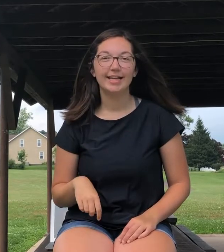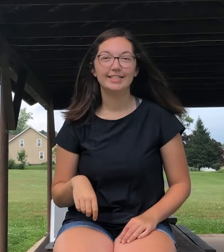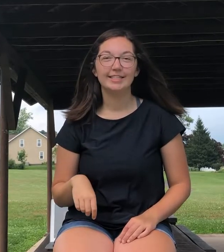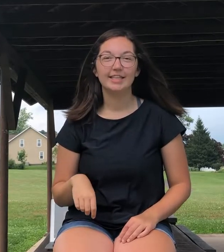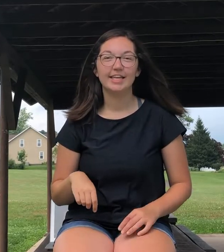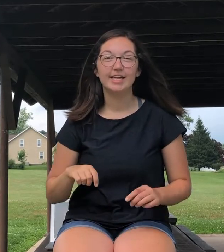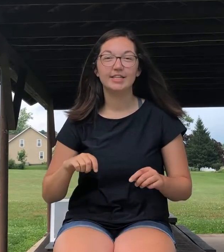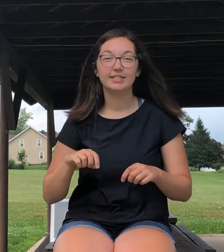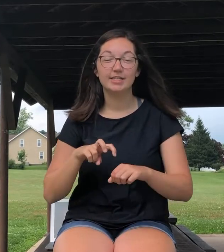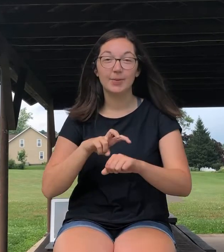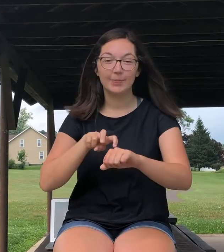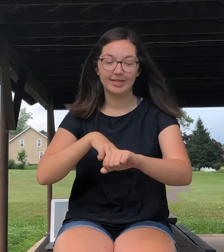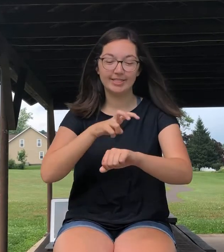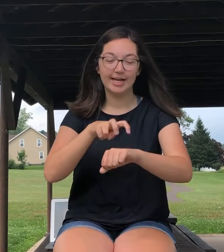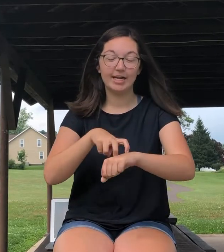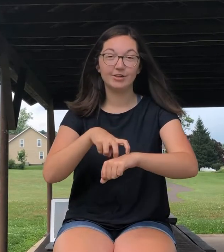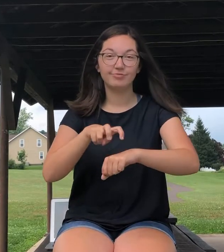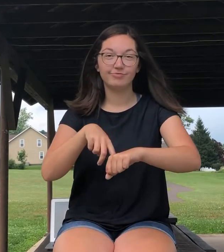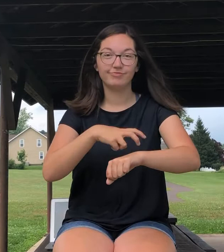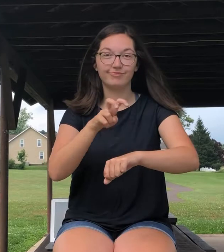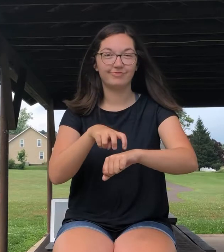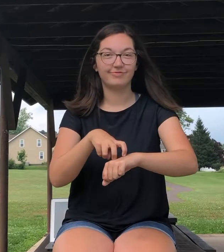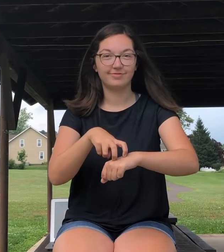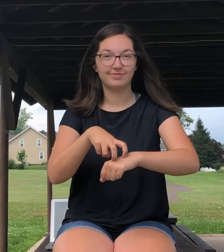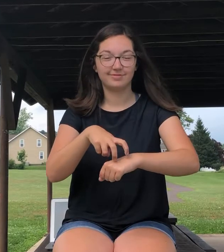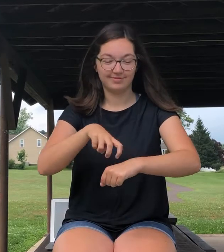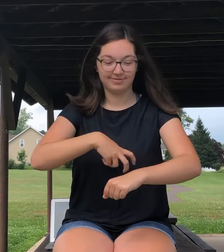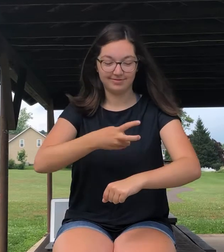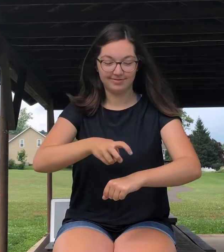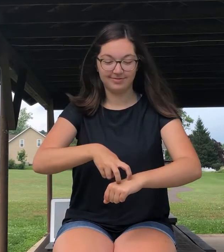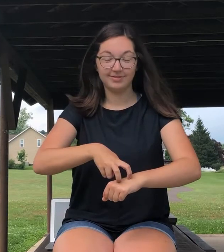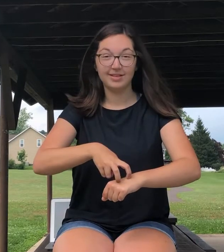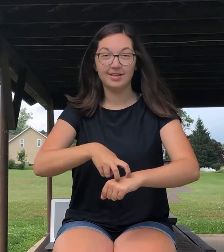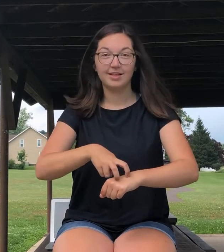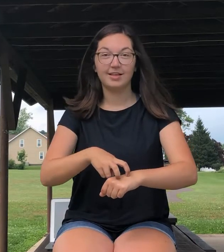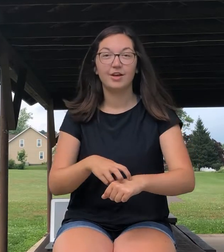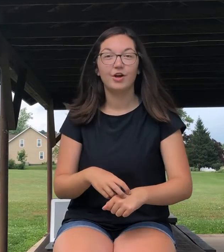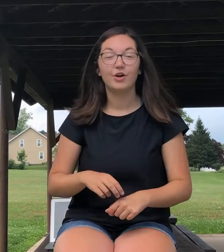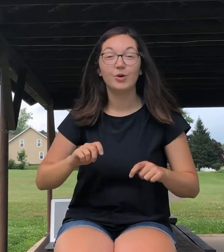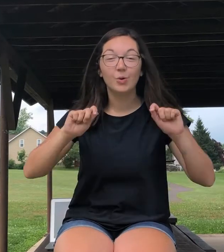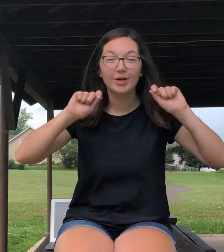there's potato, corn,